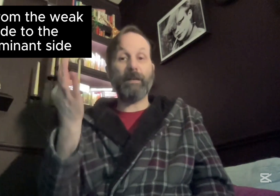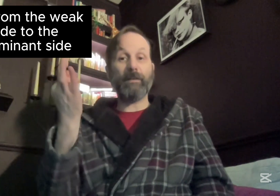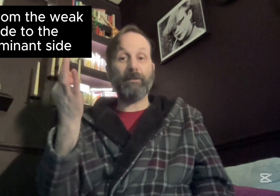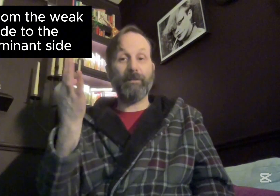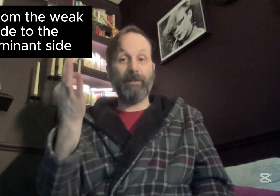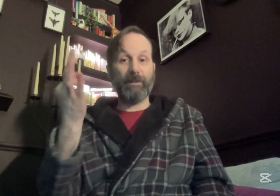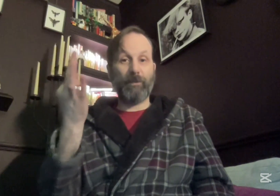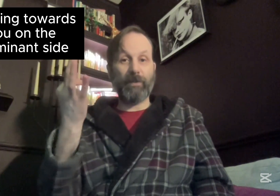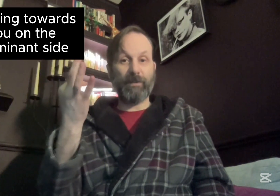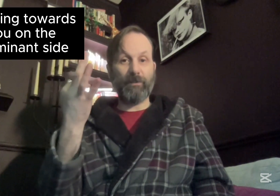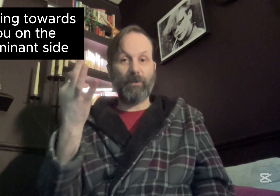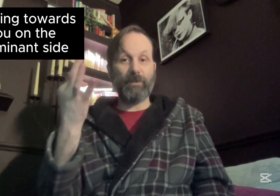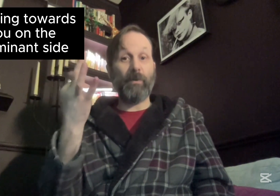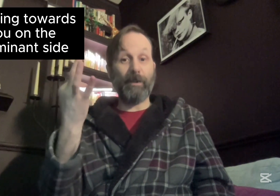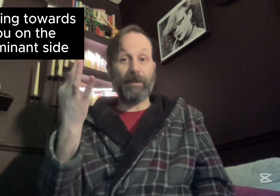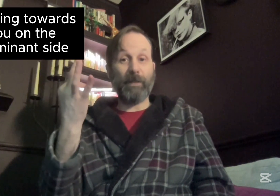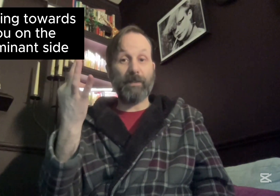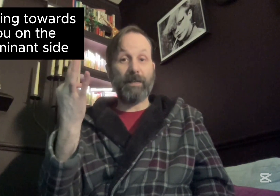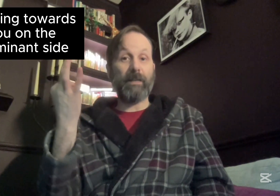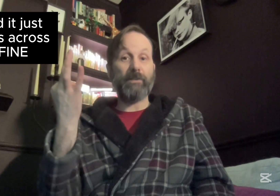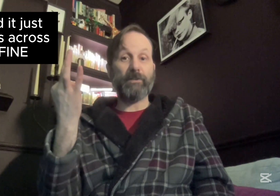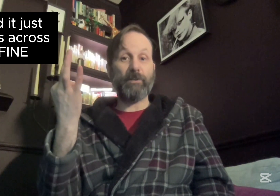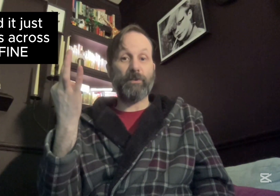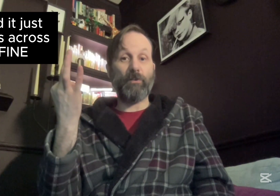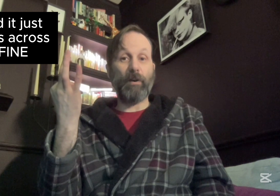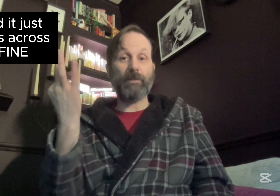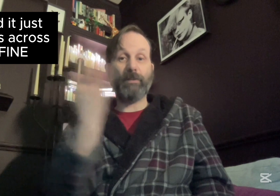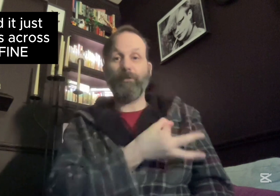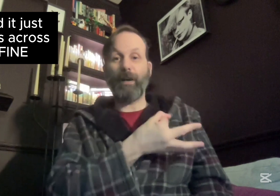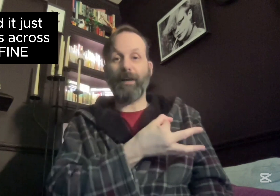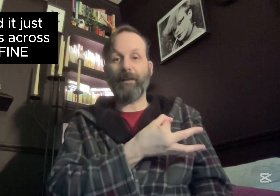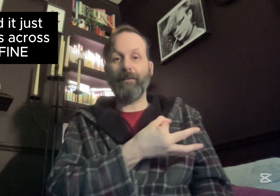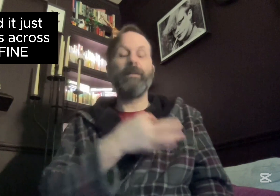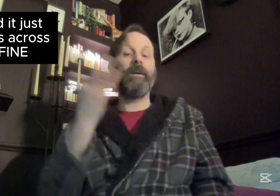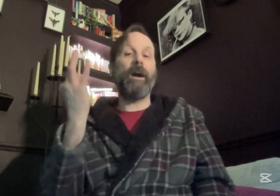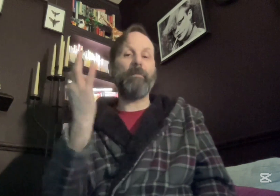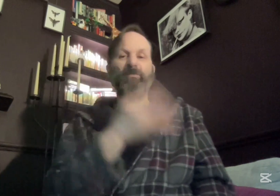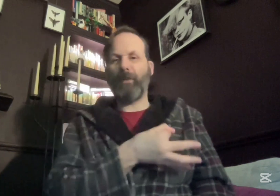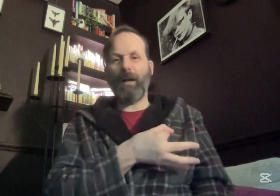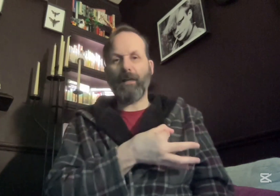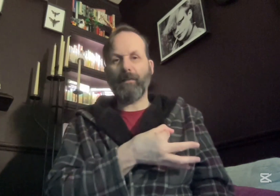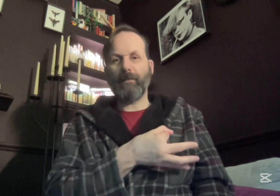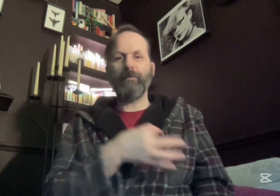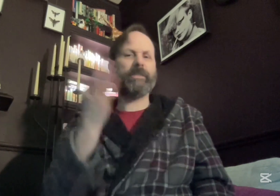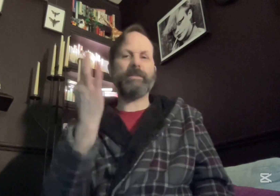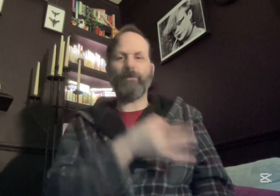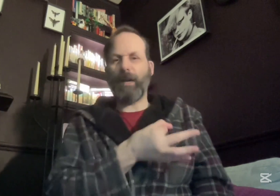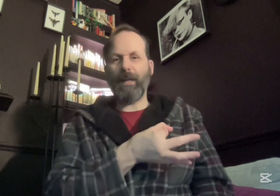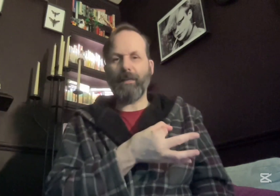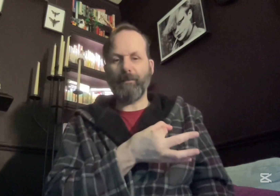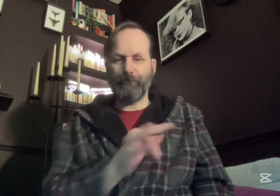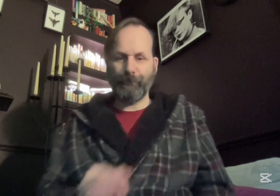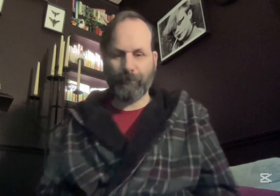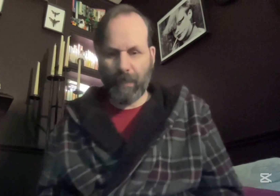side, pointing towards you on the dominant side, and it just goes across. Fine. I'm fine. This is fine.